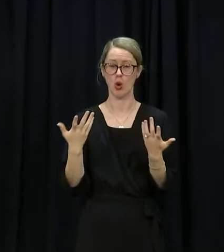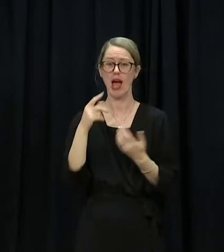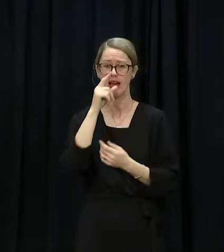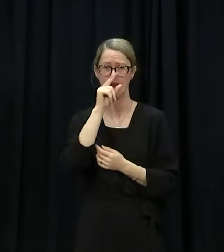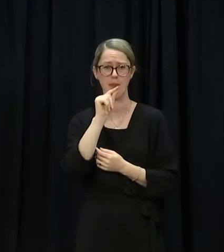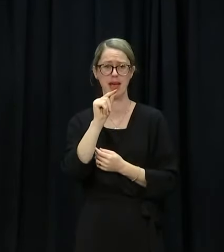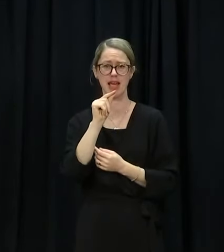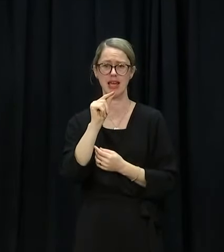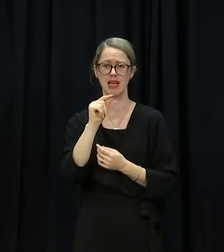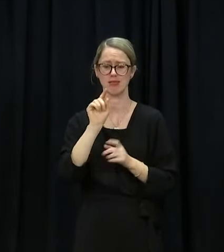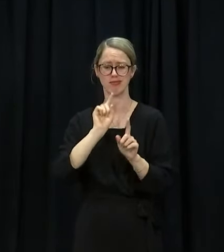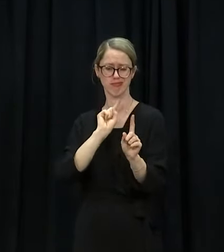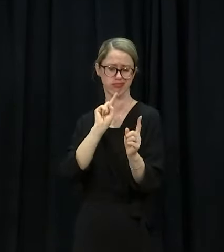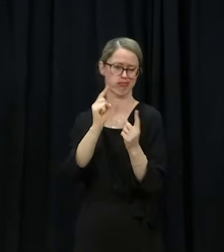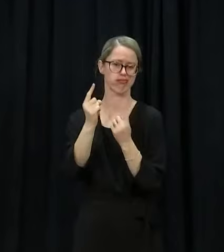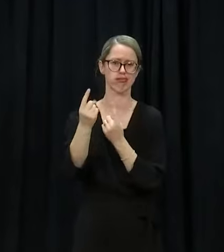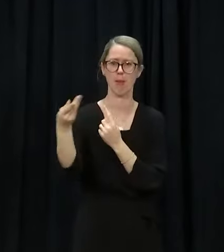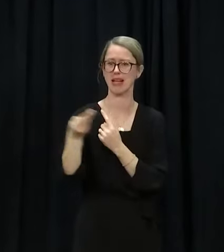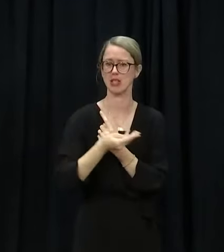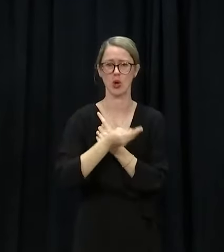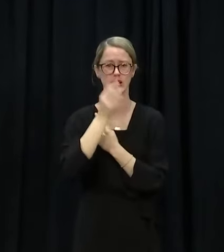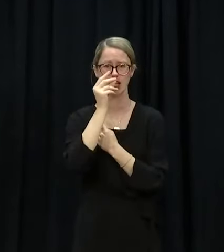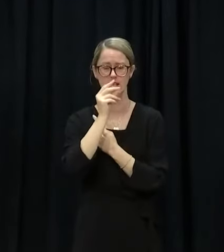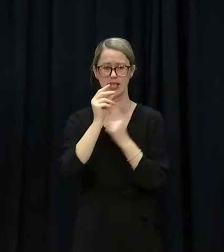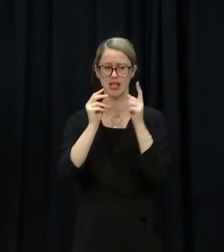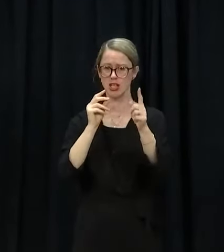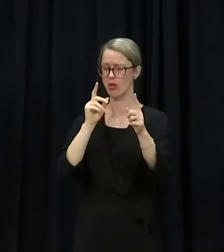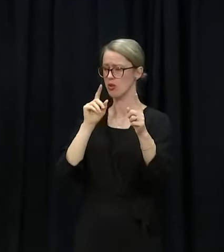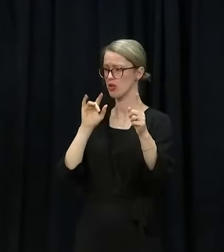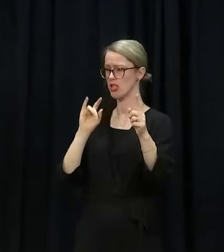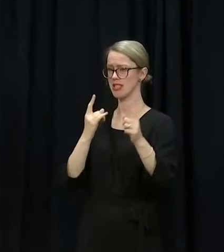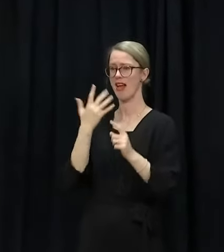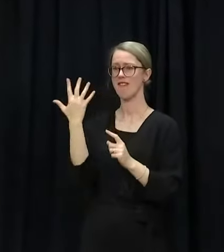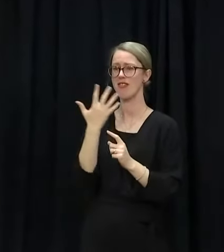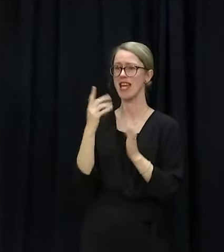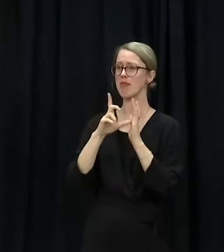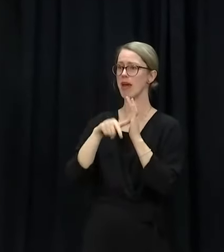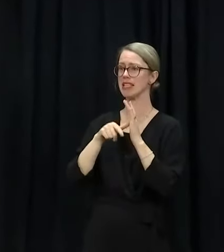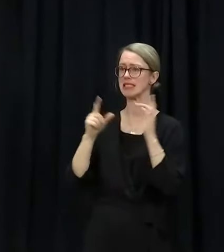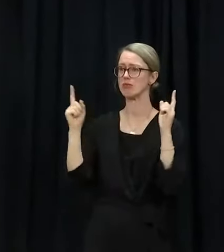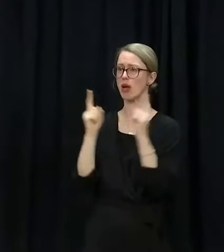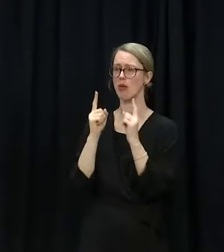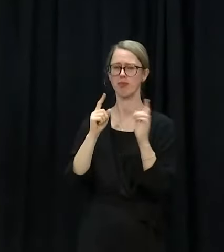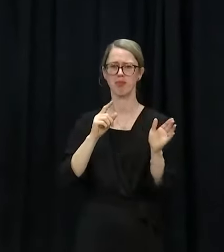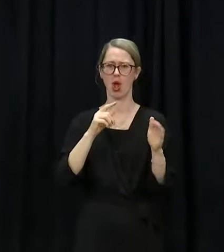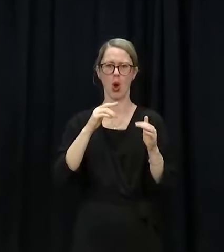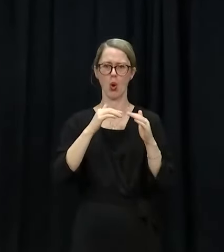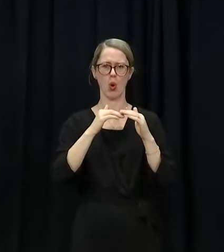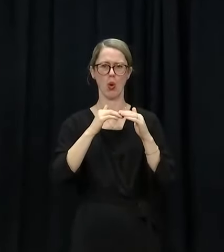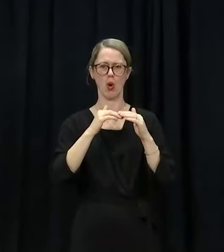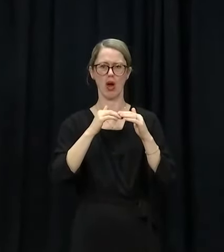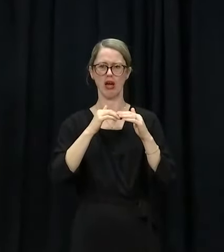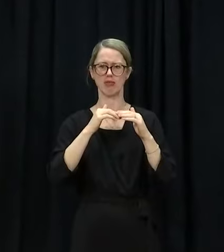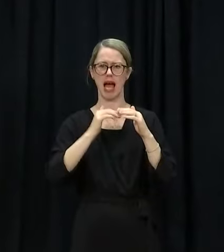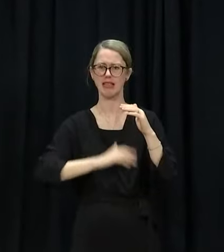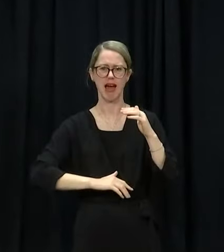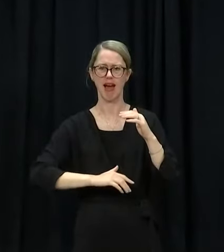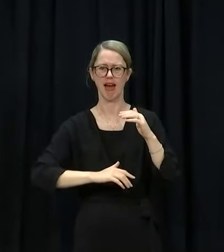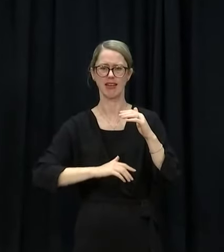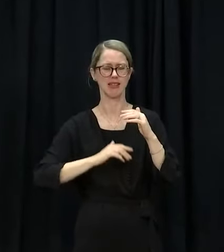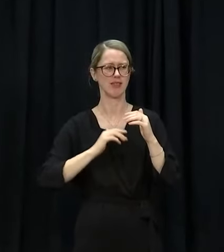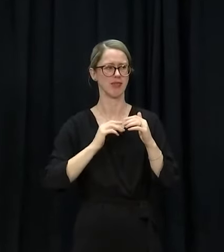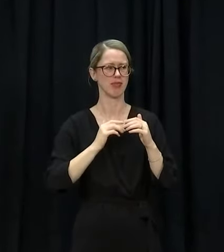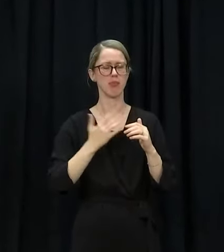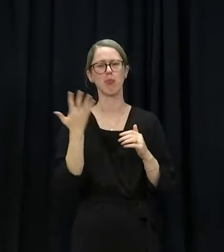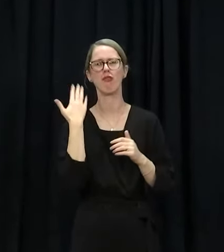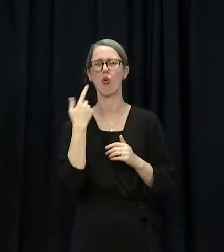can be a very transient exposure. So you don't need to be around someone for like 15 minutes? Not necessarily. We've tended in the past